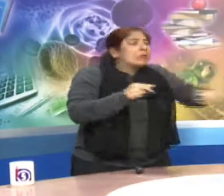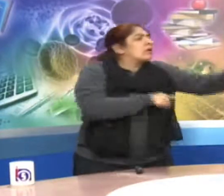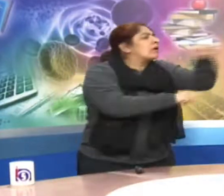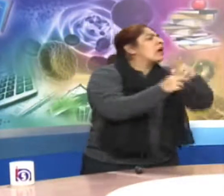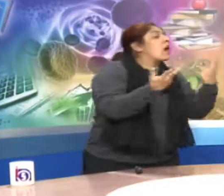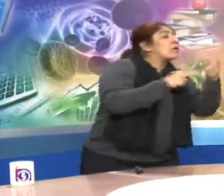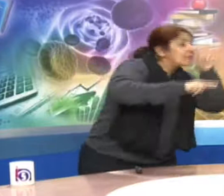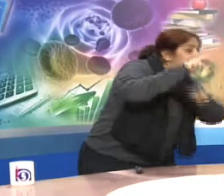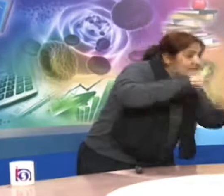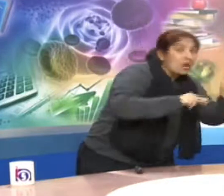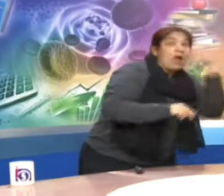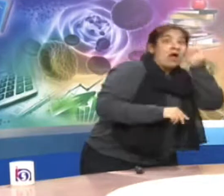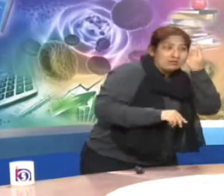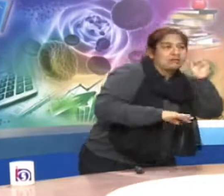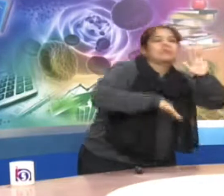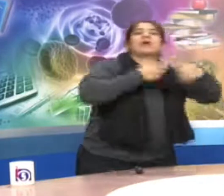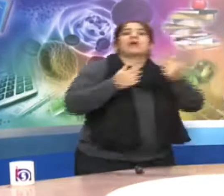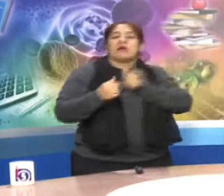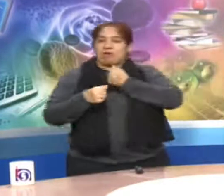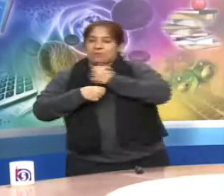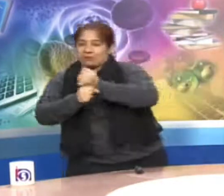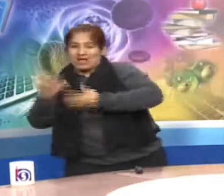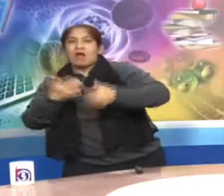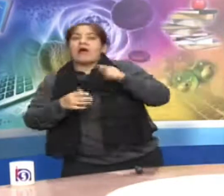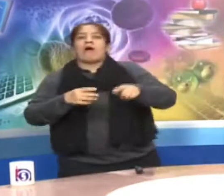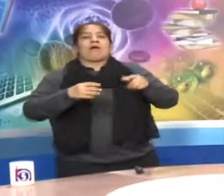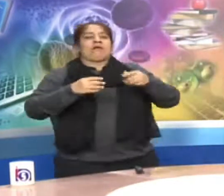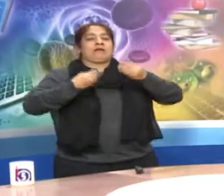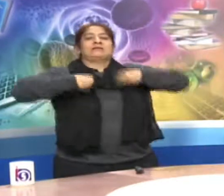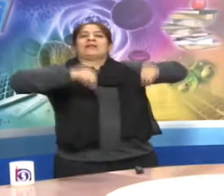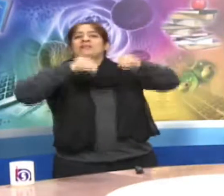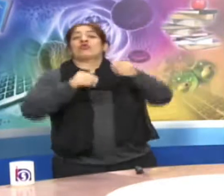for the consumer protection.